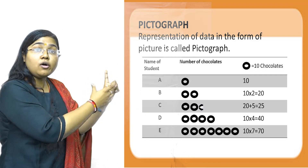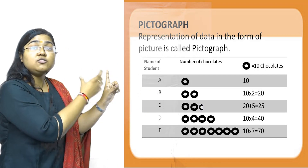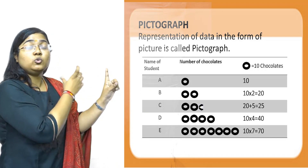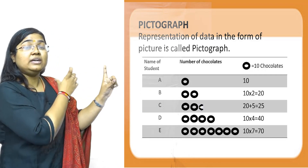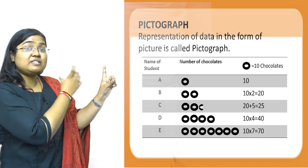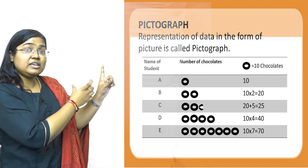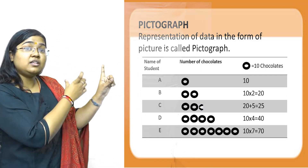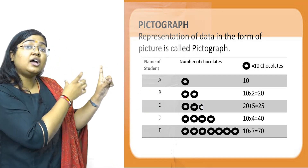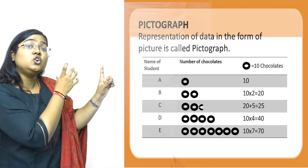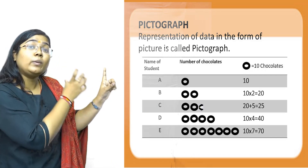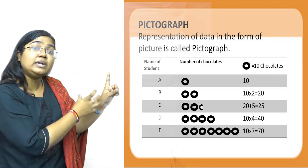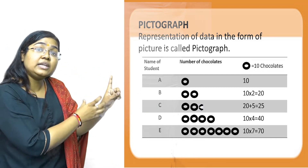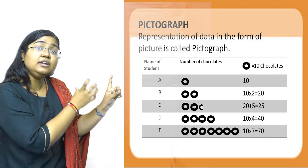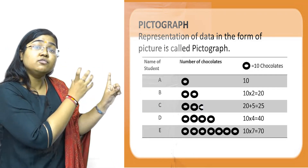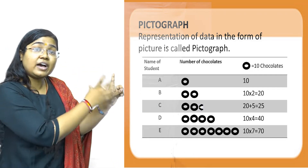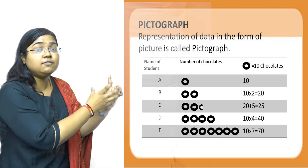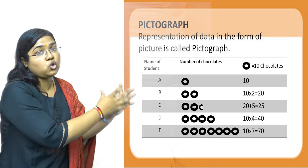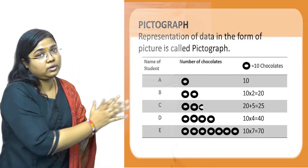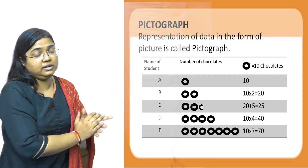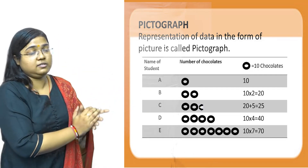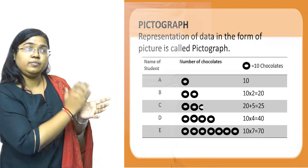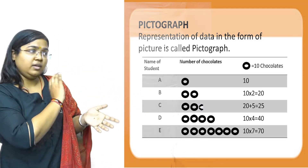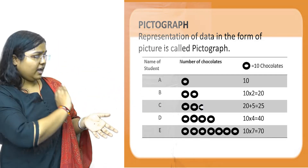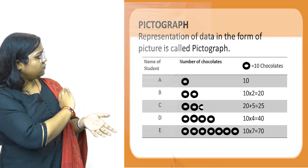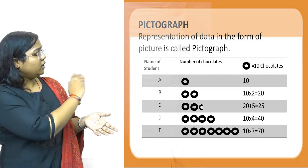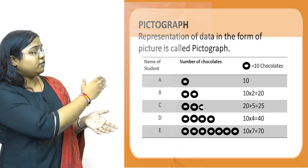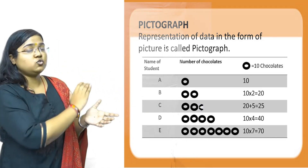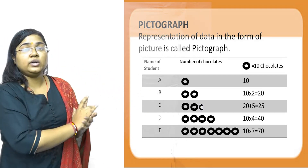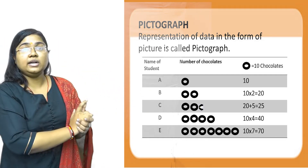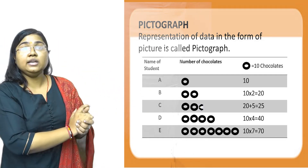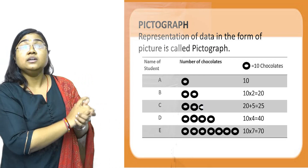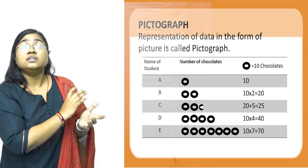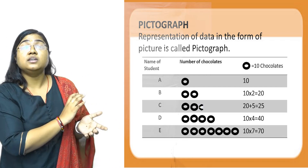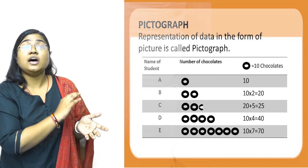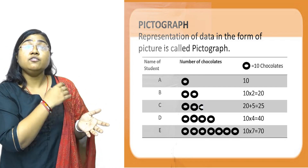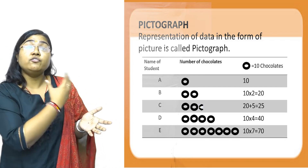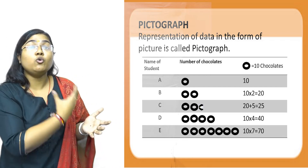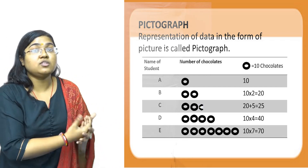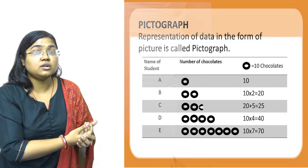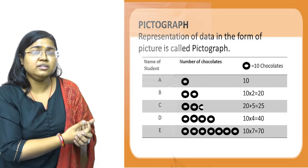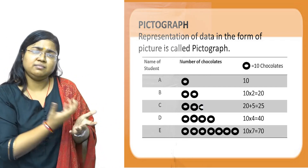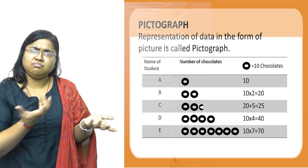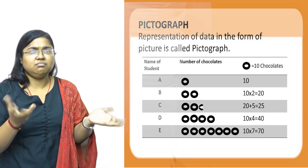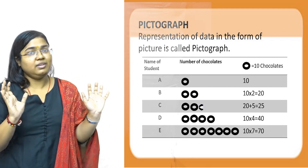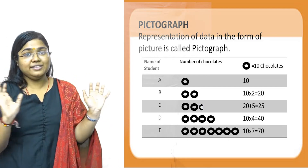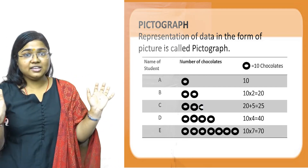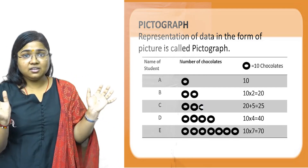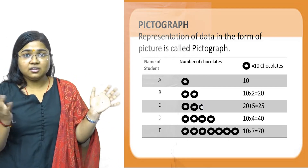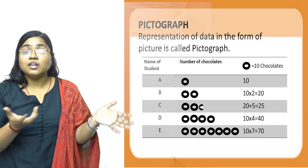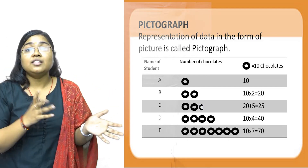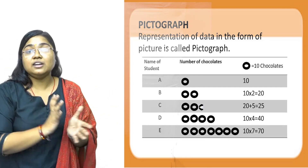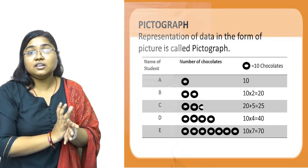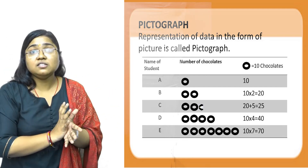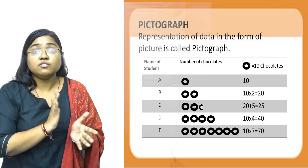In all student C there are 25 chocolates. In front of the student D there are 4 circles.